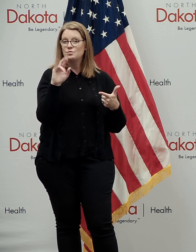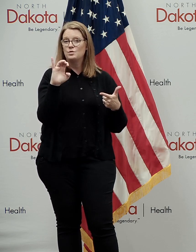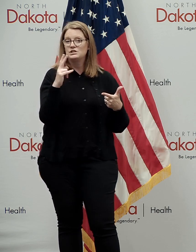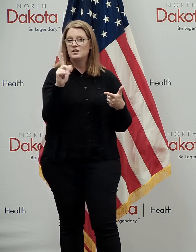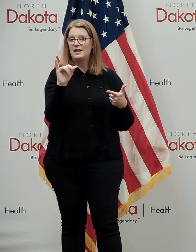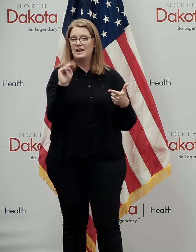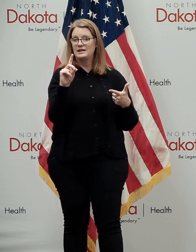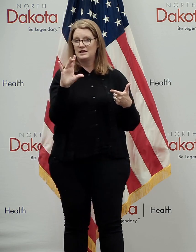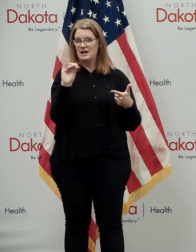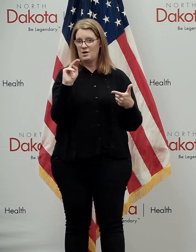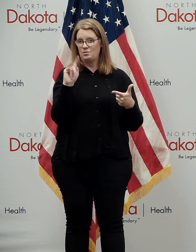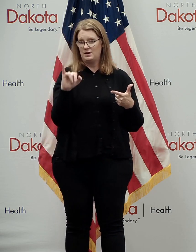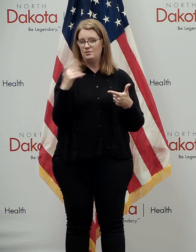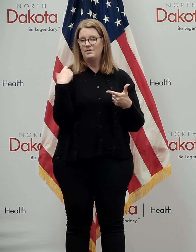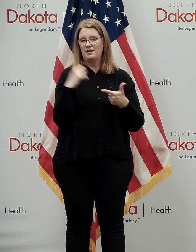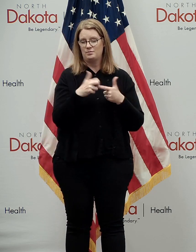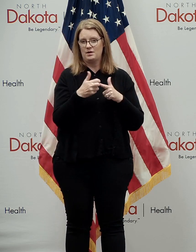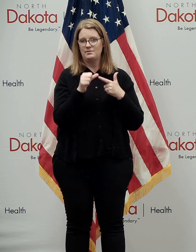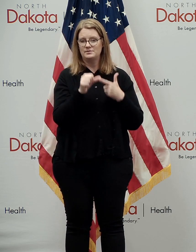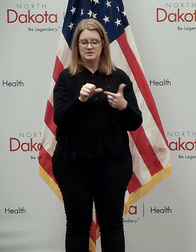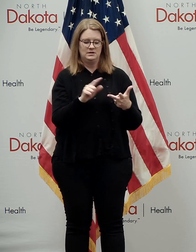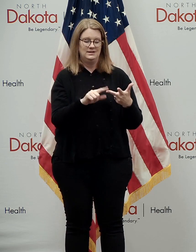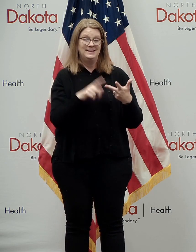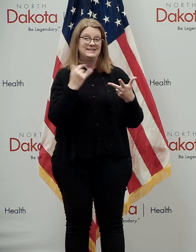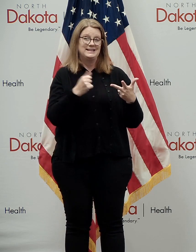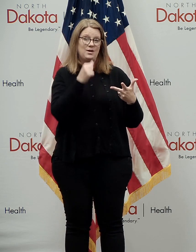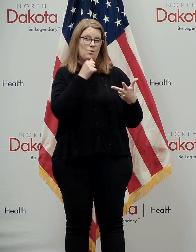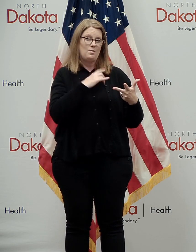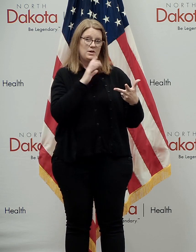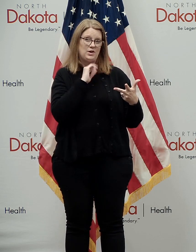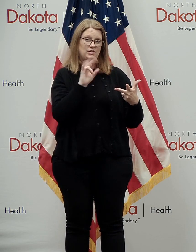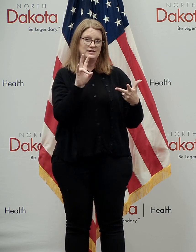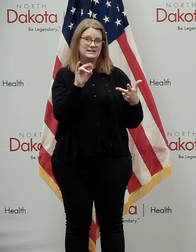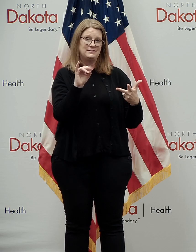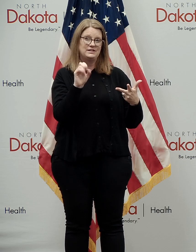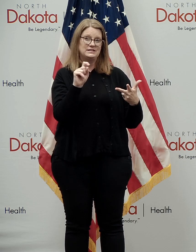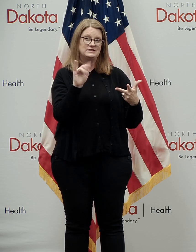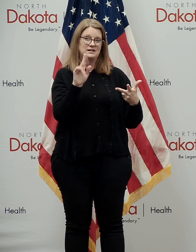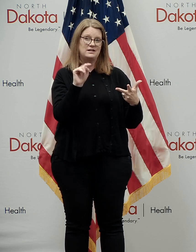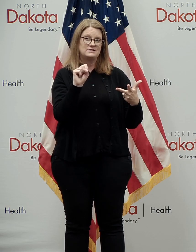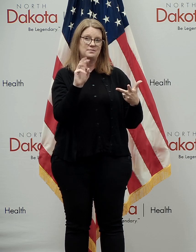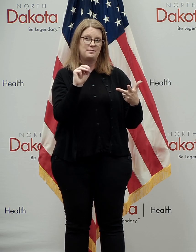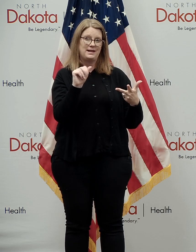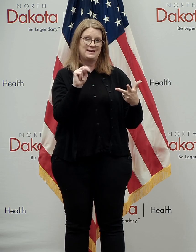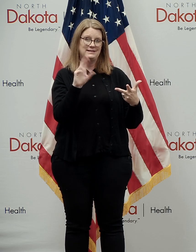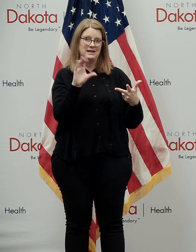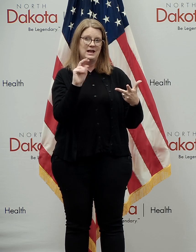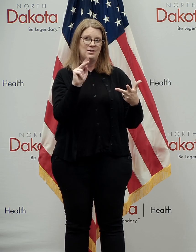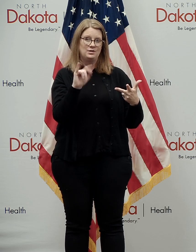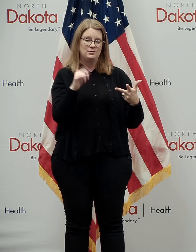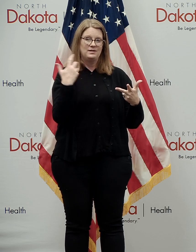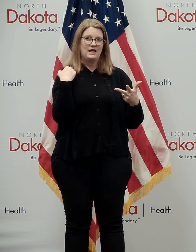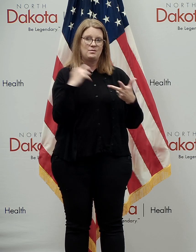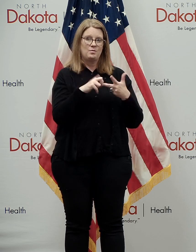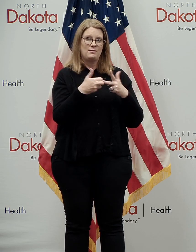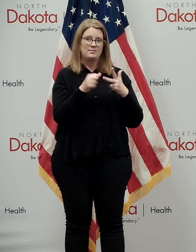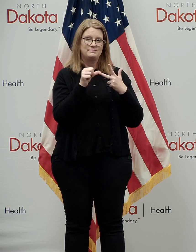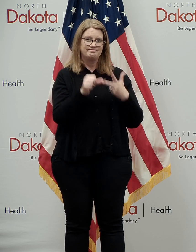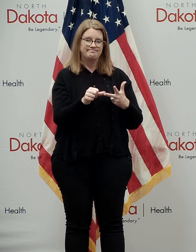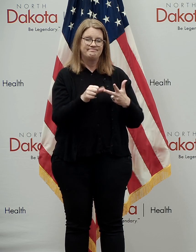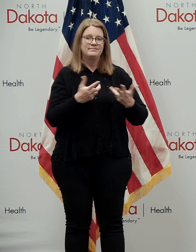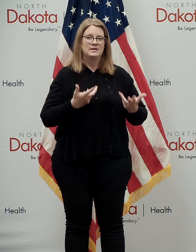County with underlying health conditions, and then today a woman in her 70s from Stutzman County with underlying health conditions. And as